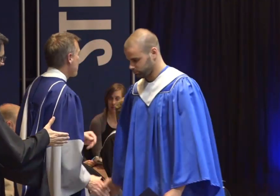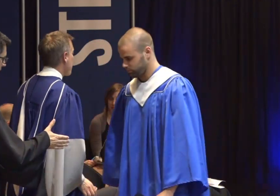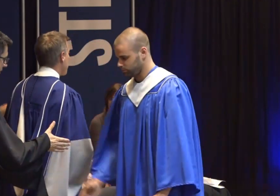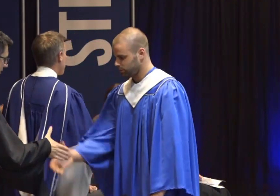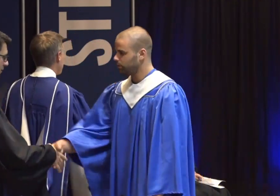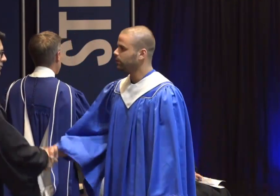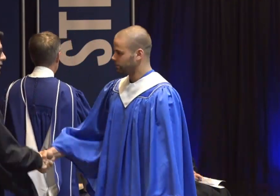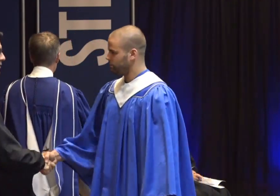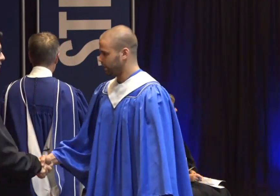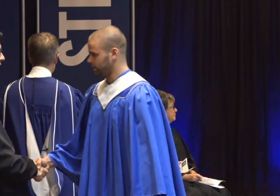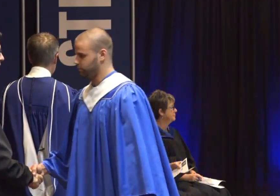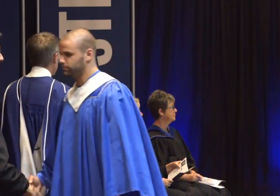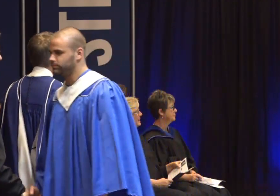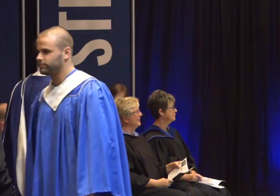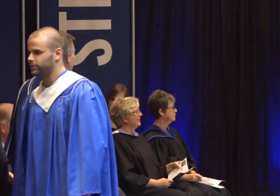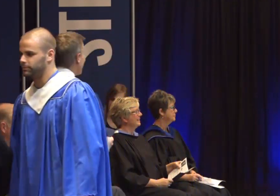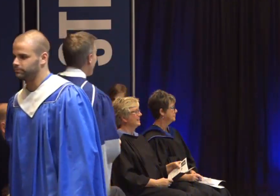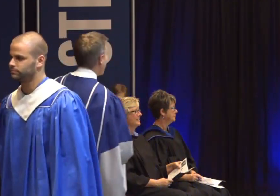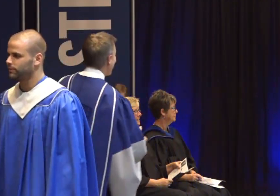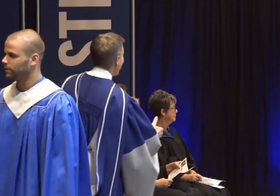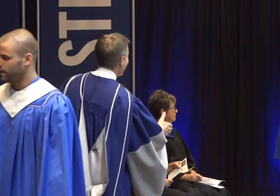Quentin Hubley.